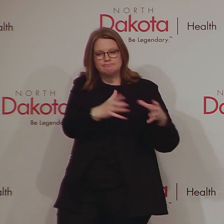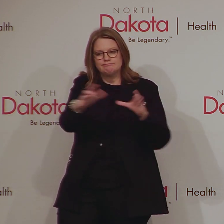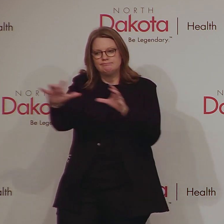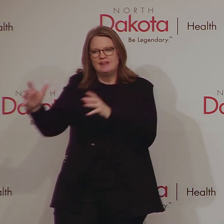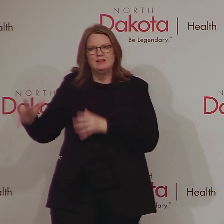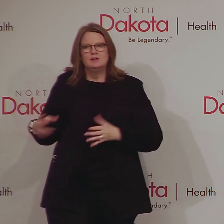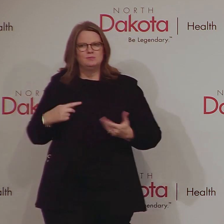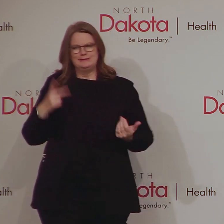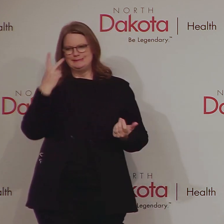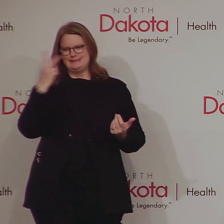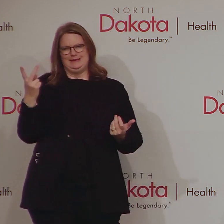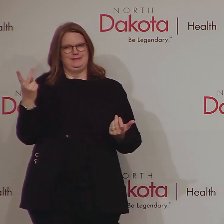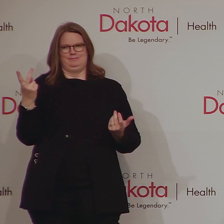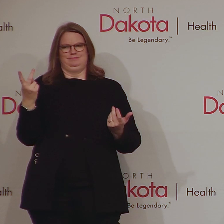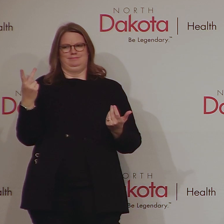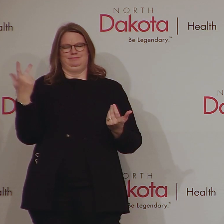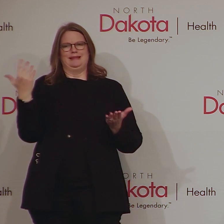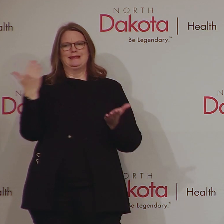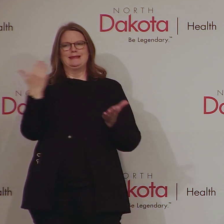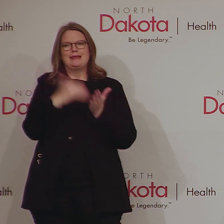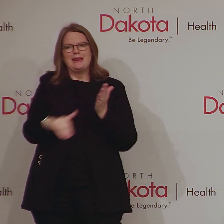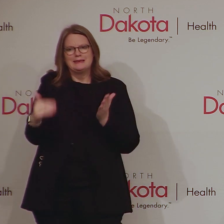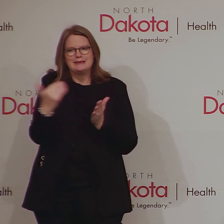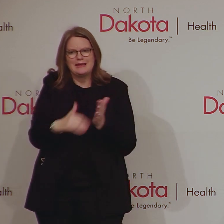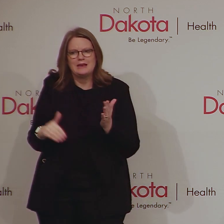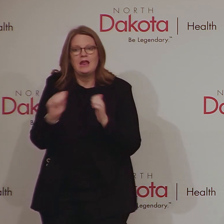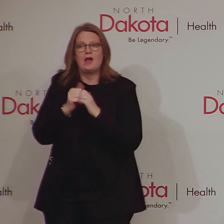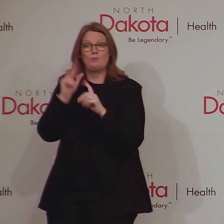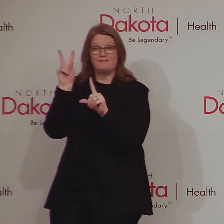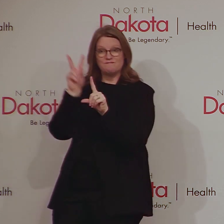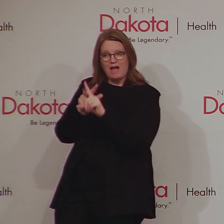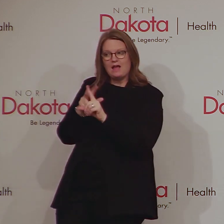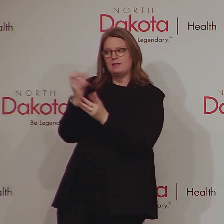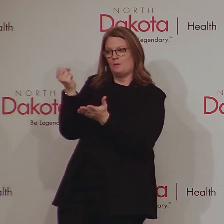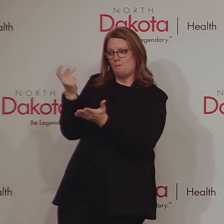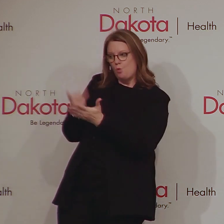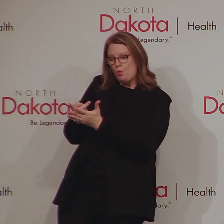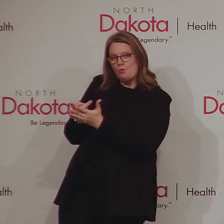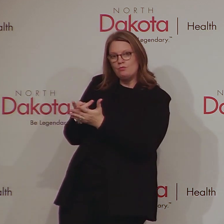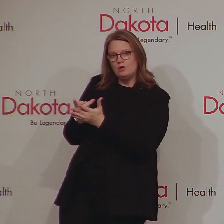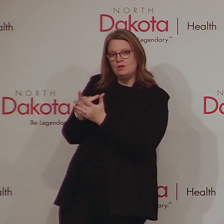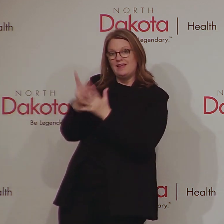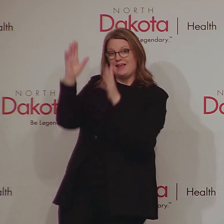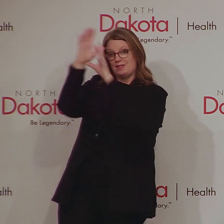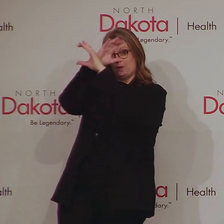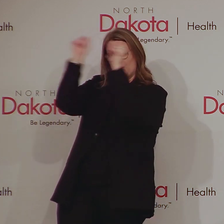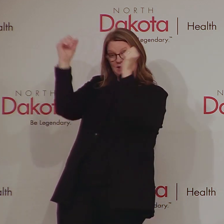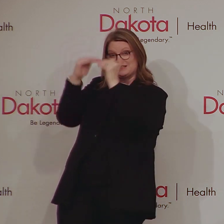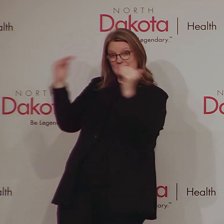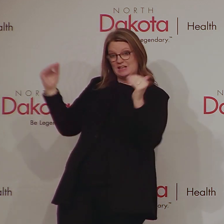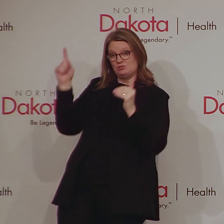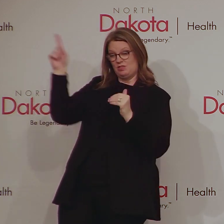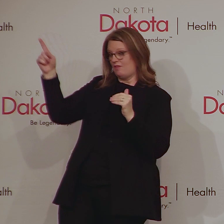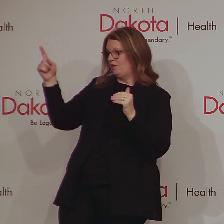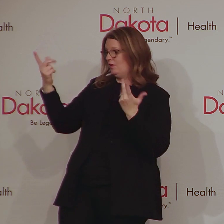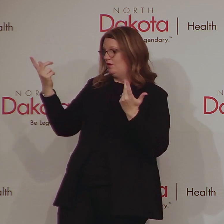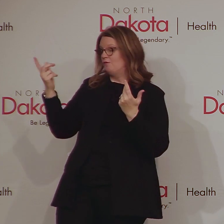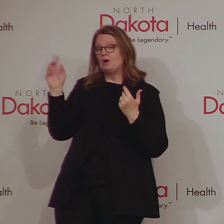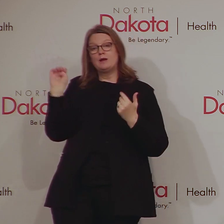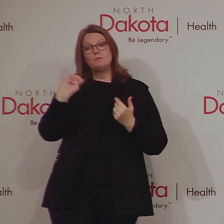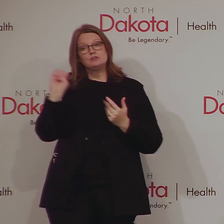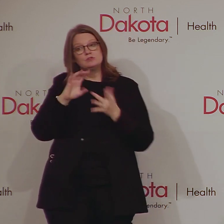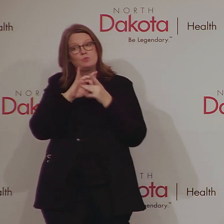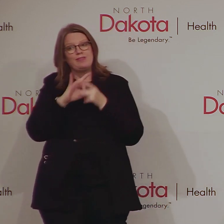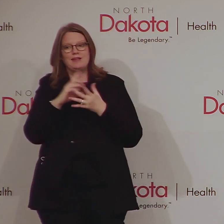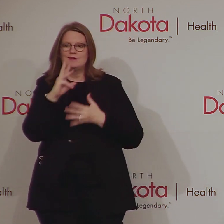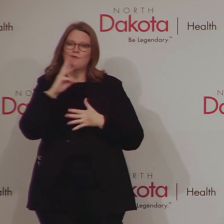the time in how we file for and get approved at the presidential level for emergencies